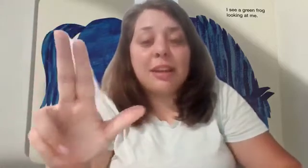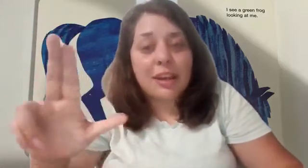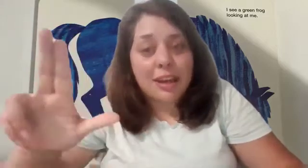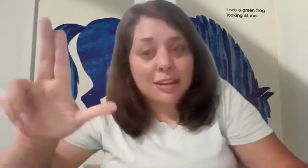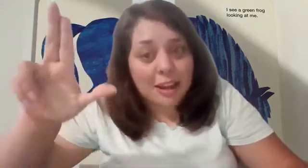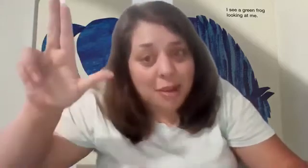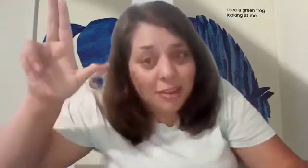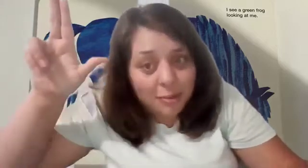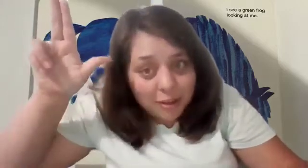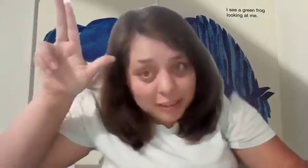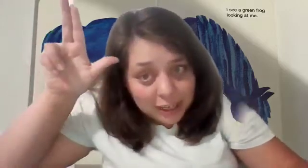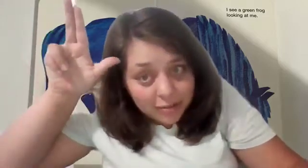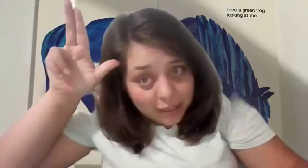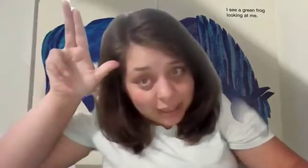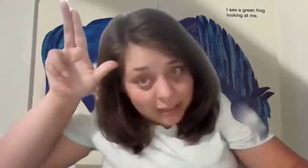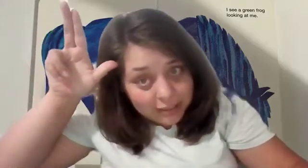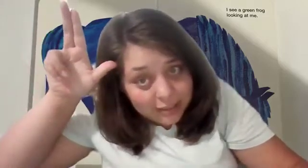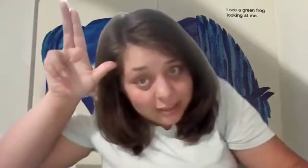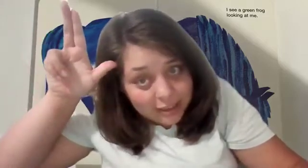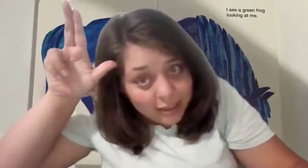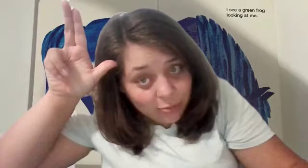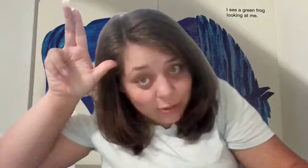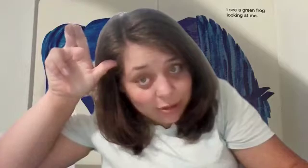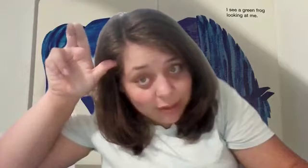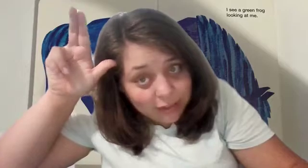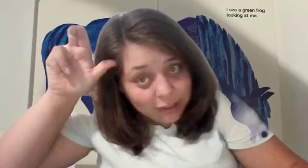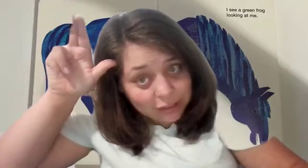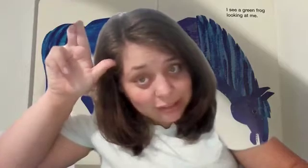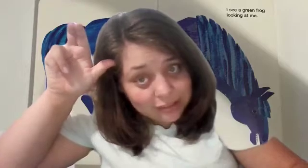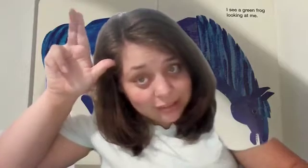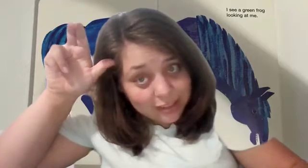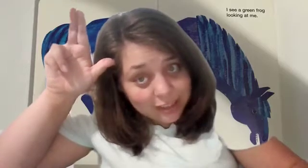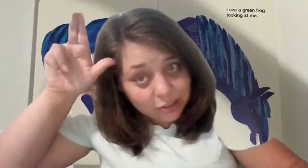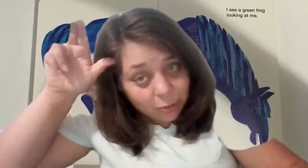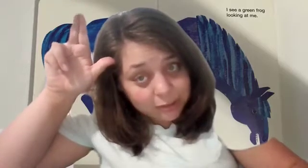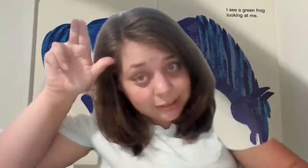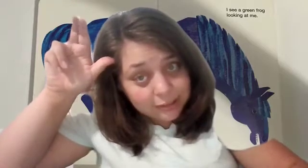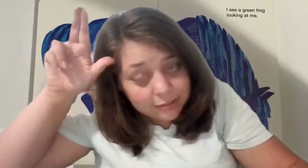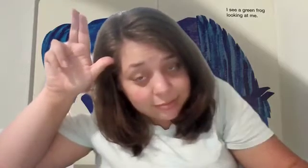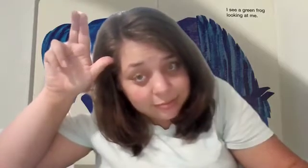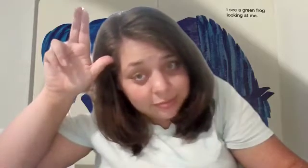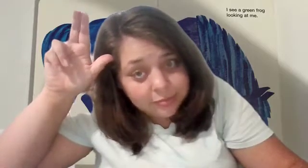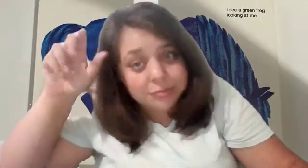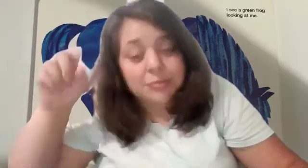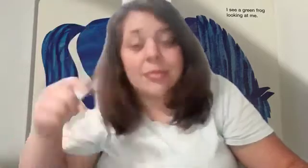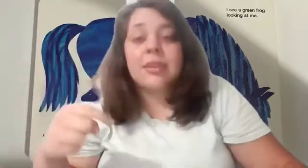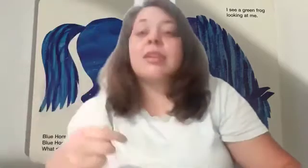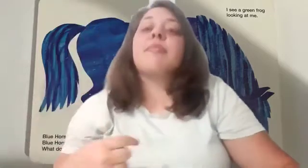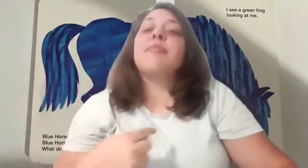take my thumb on the side of my head, and wiggle my fingers and that's horse.